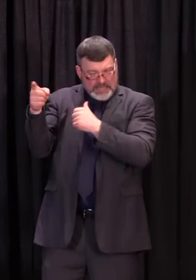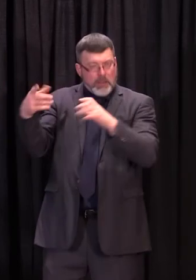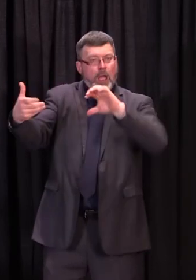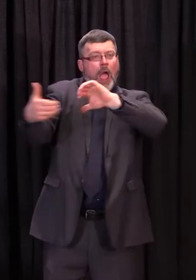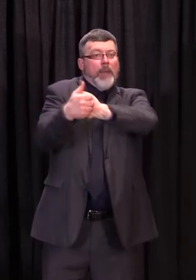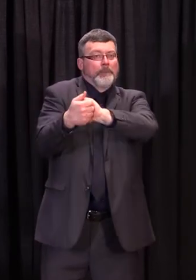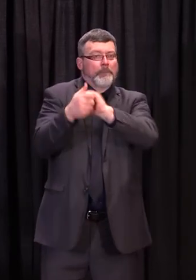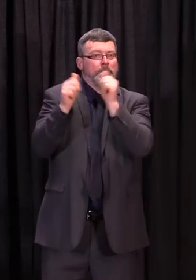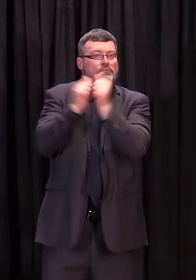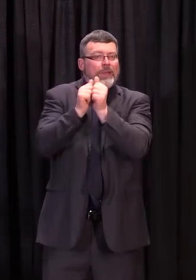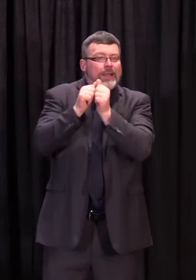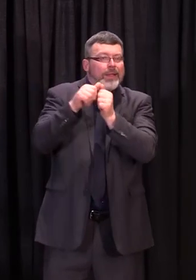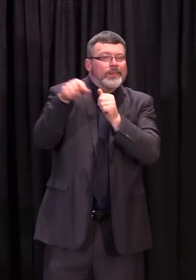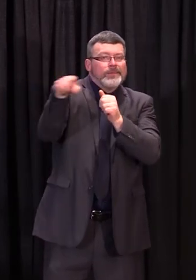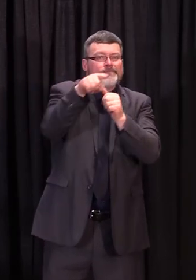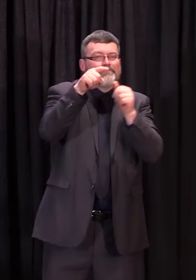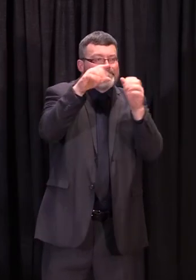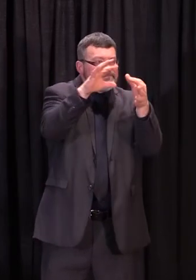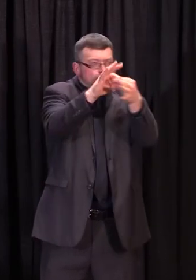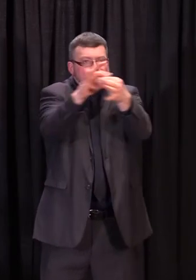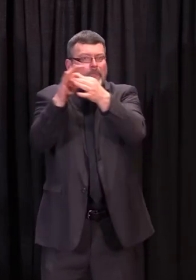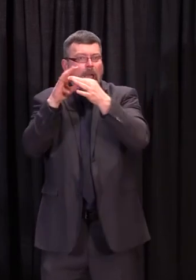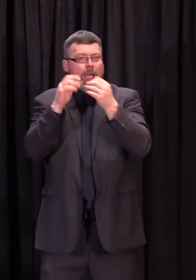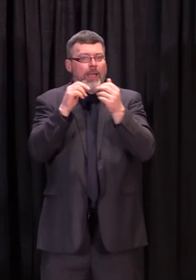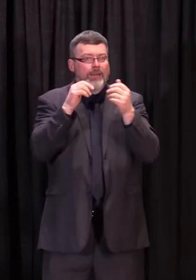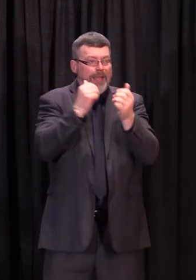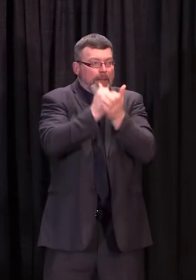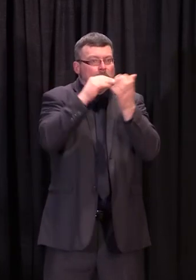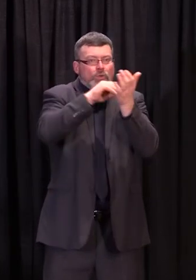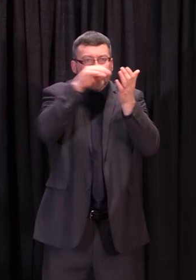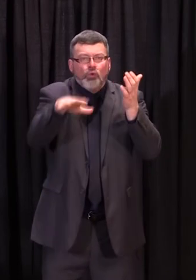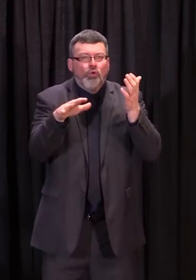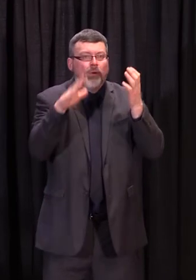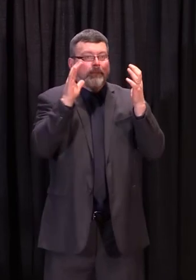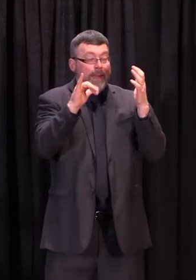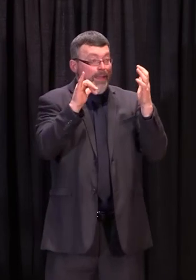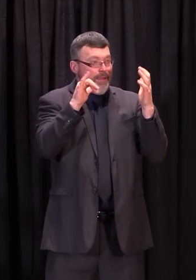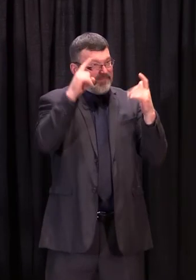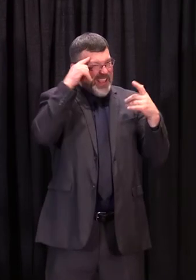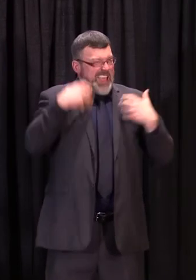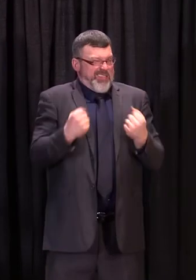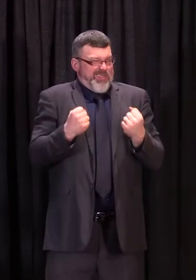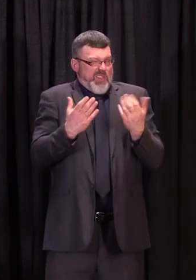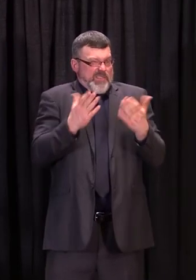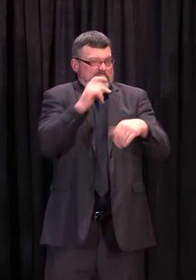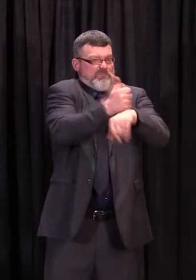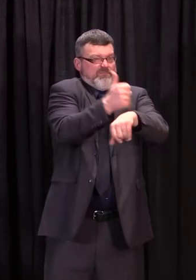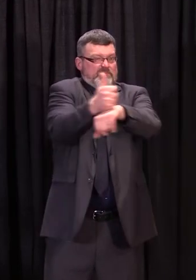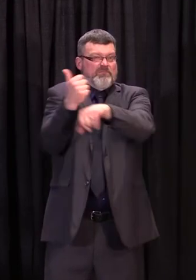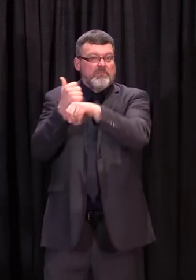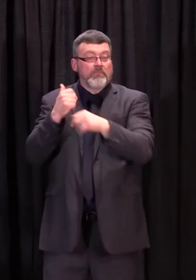by strengthening mental health services and increasing after-school and summer camp offerings.